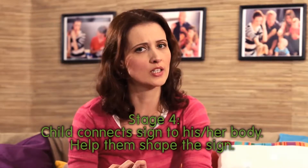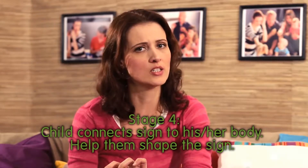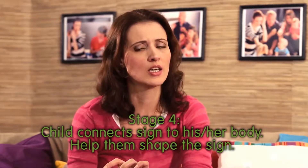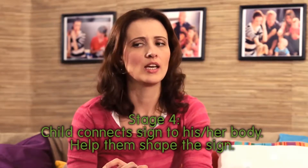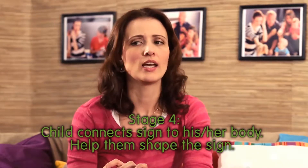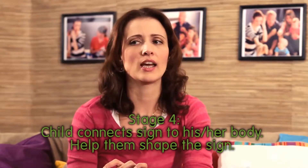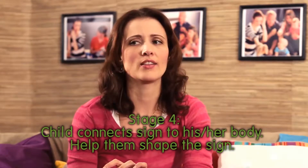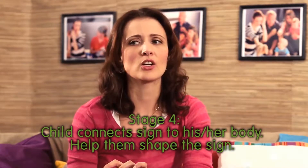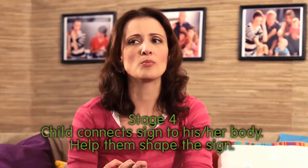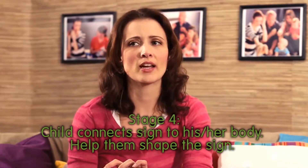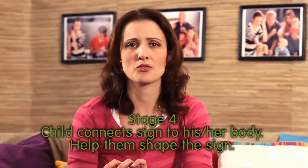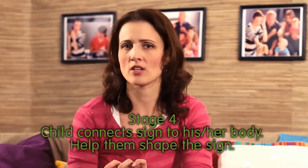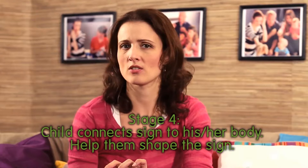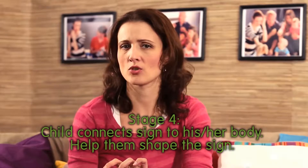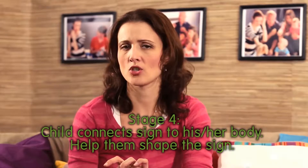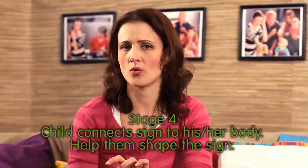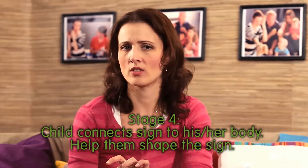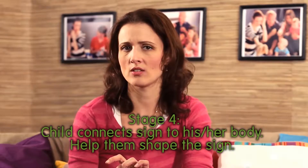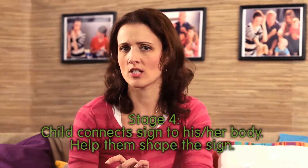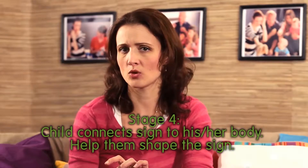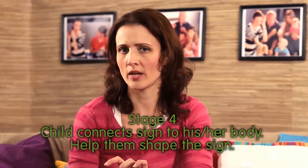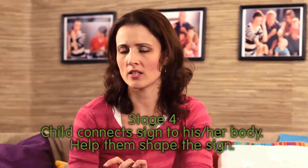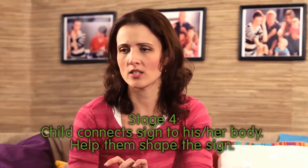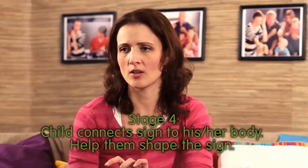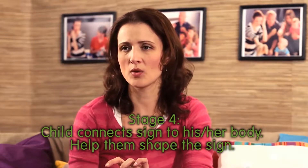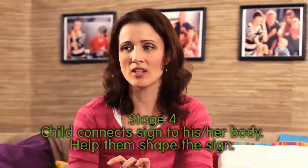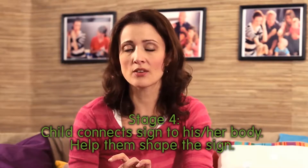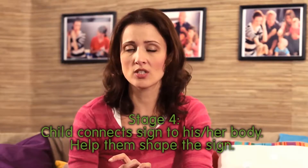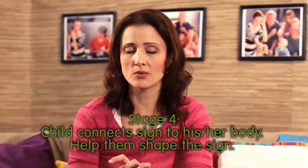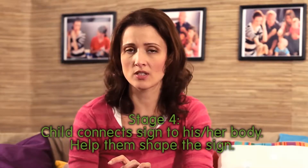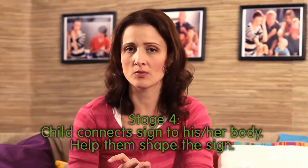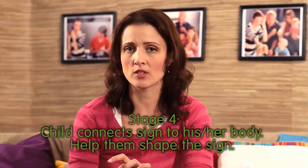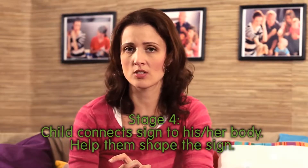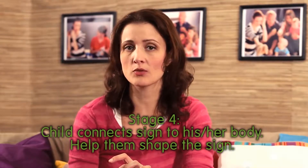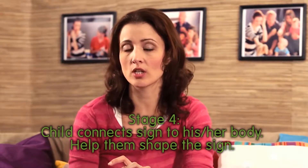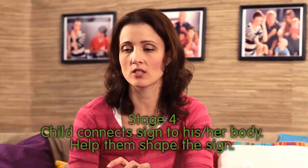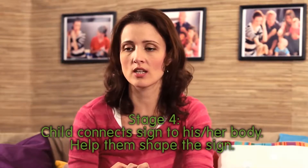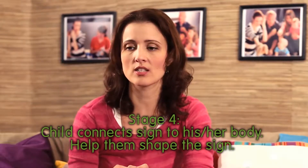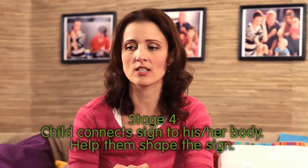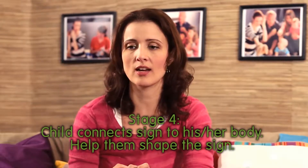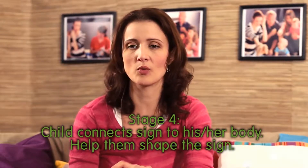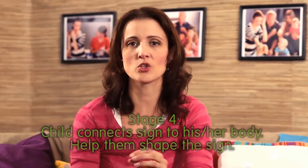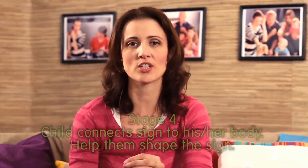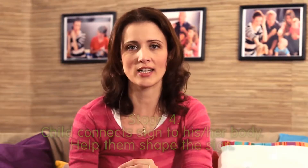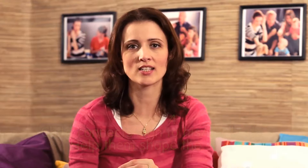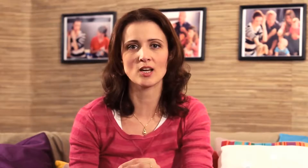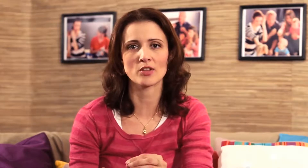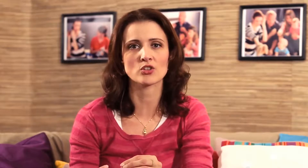bodies. And that'll manifest or show in several ways. One thing I've seen with several kids is that when you're signing to them and they're starting